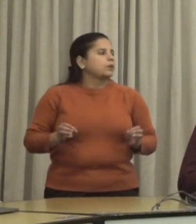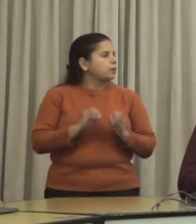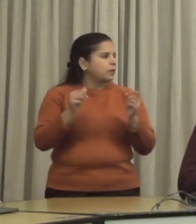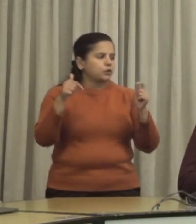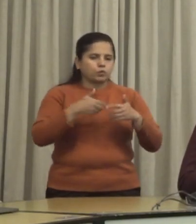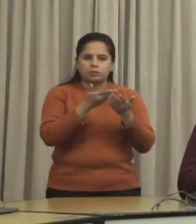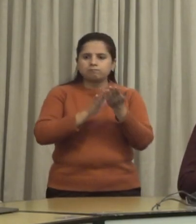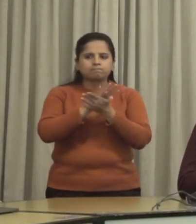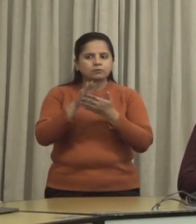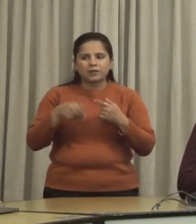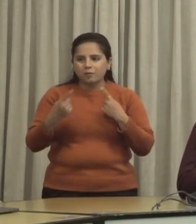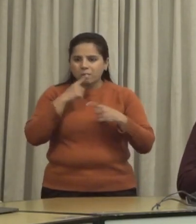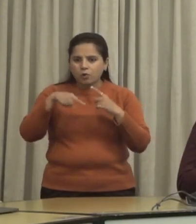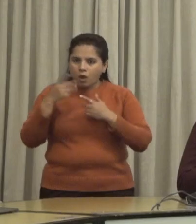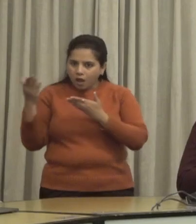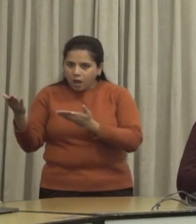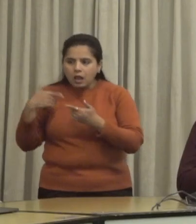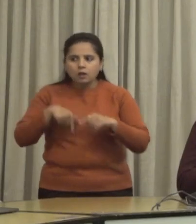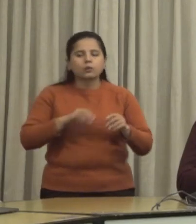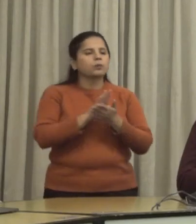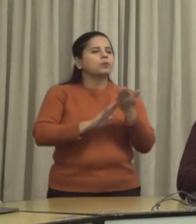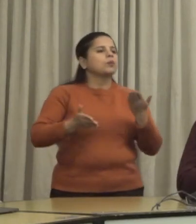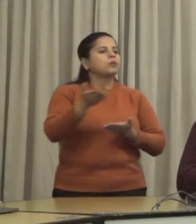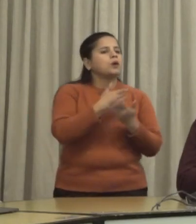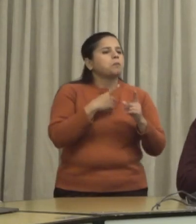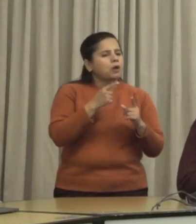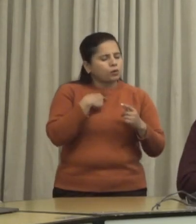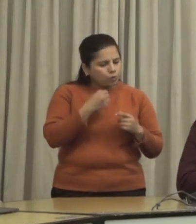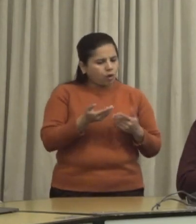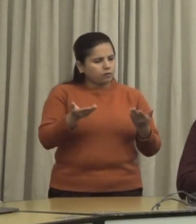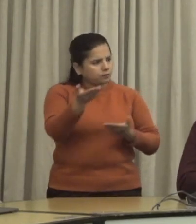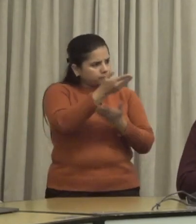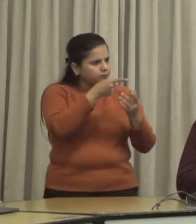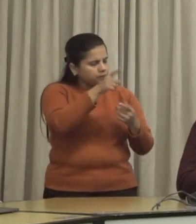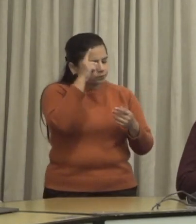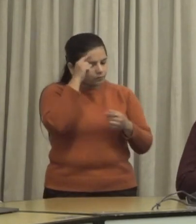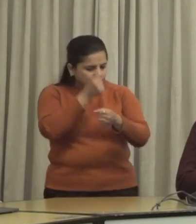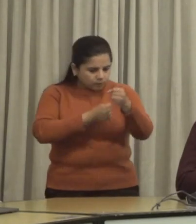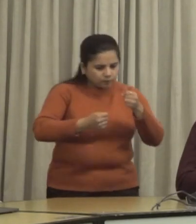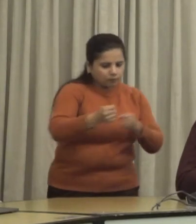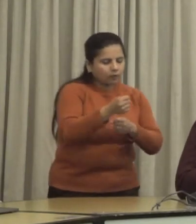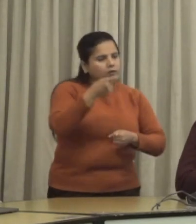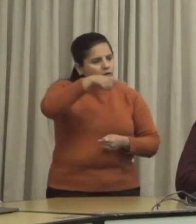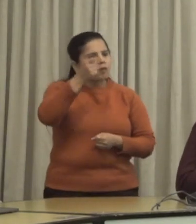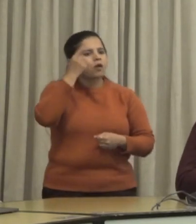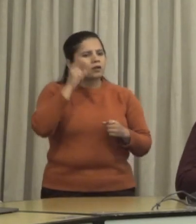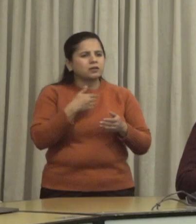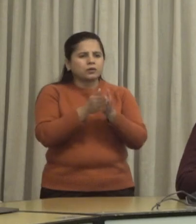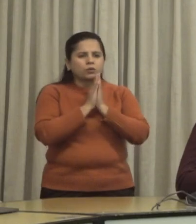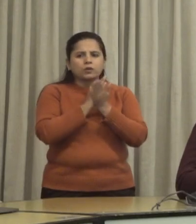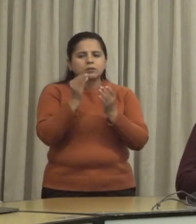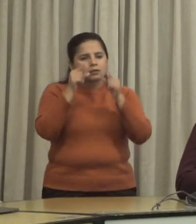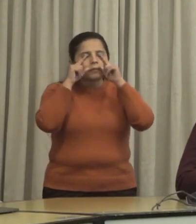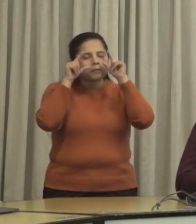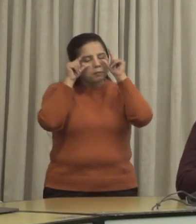today, the people that we are talking about, I just want to put you all in their shoes for a minute. So I request everybody to close